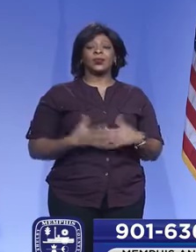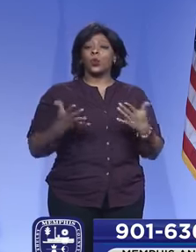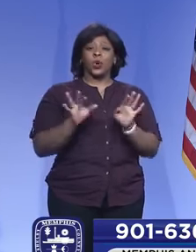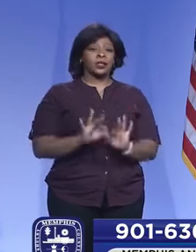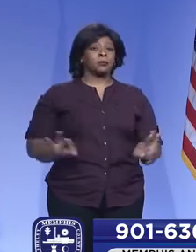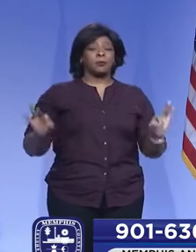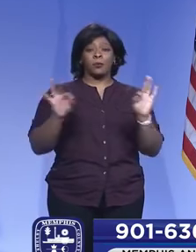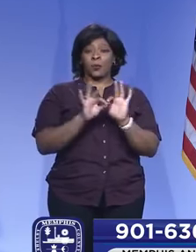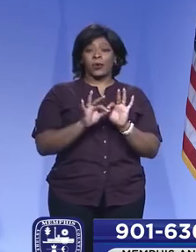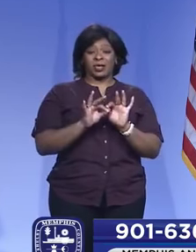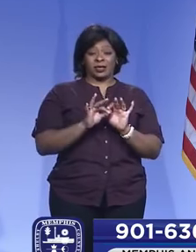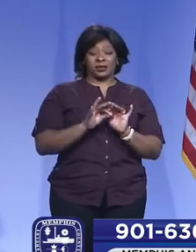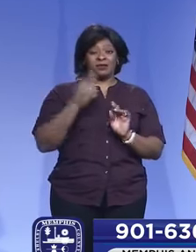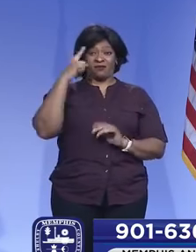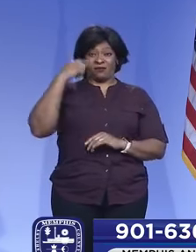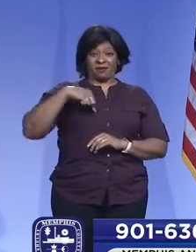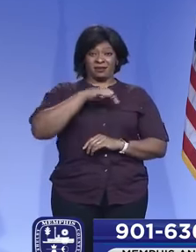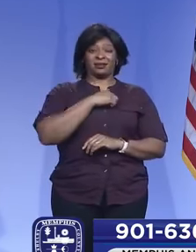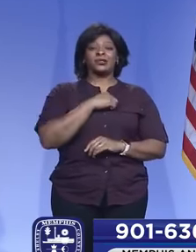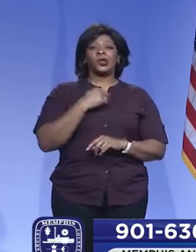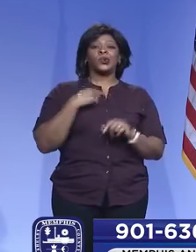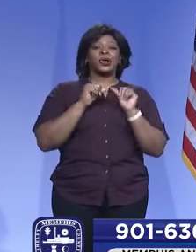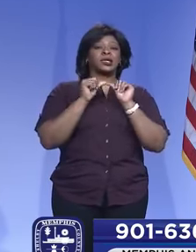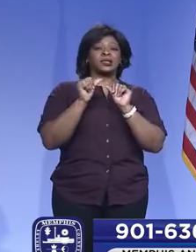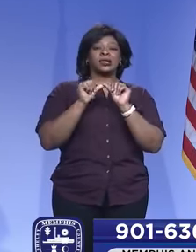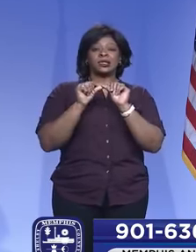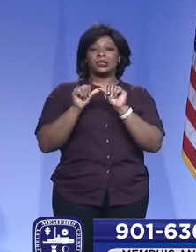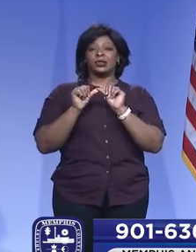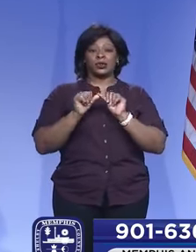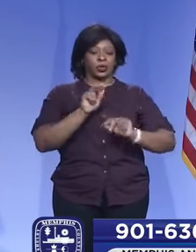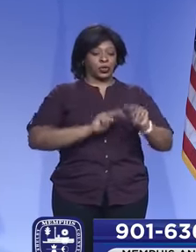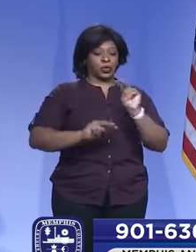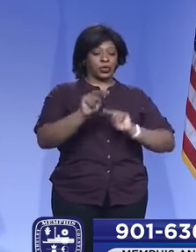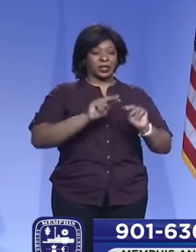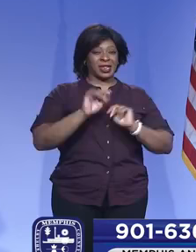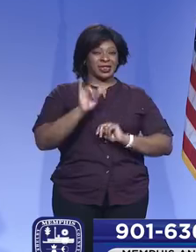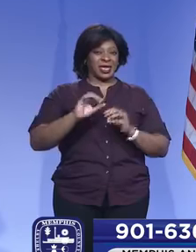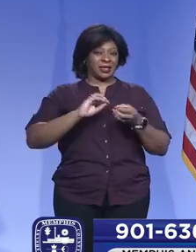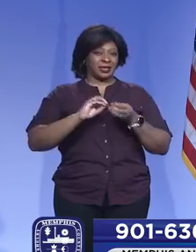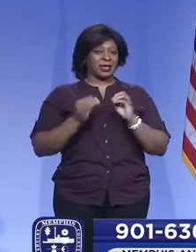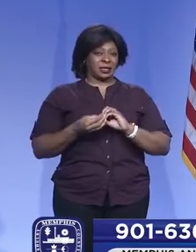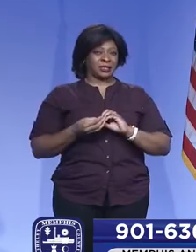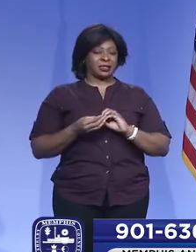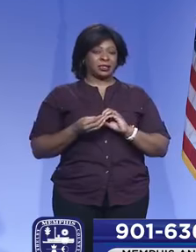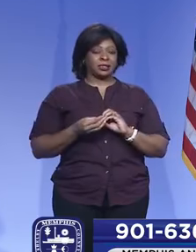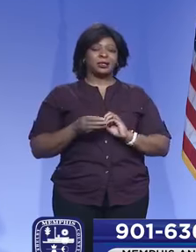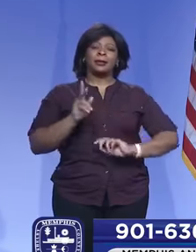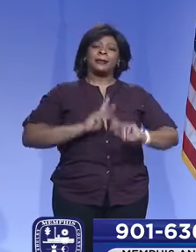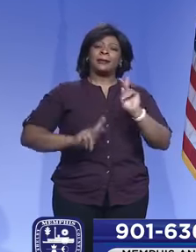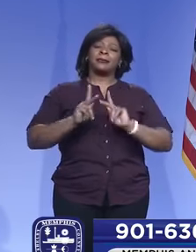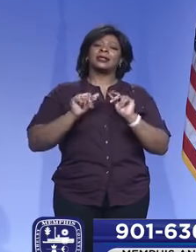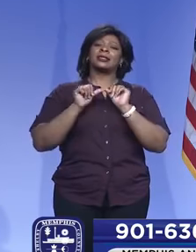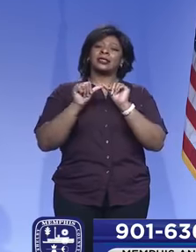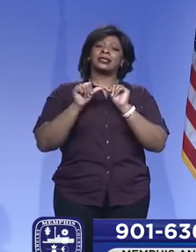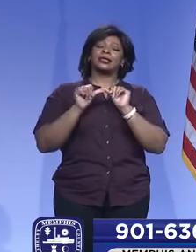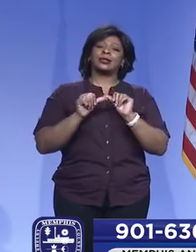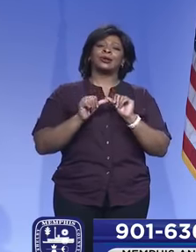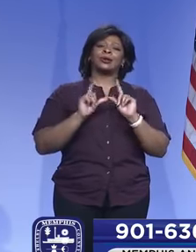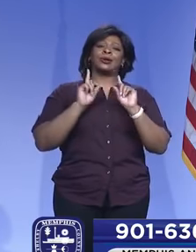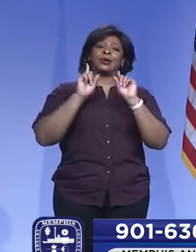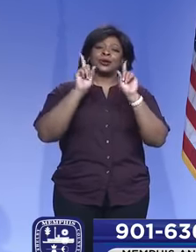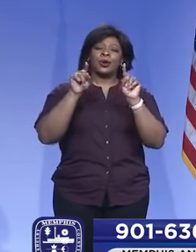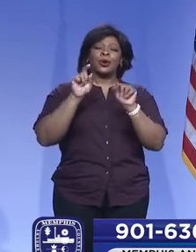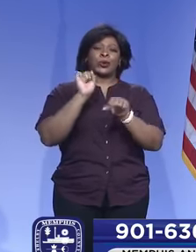important to us, and has been a continued theme as we look at this particular data, that people continue to go into